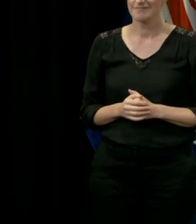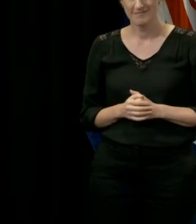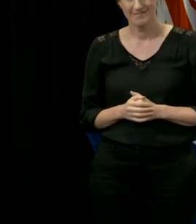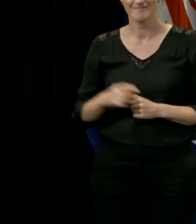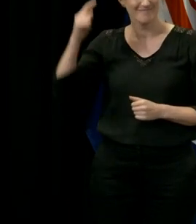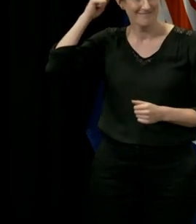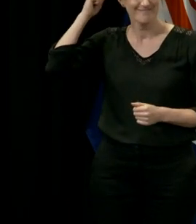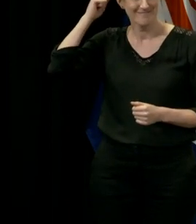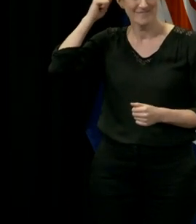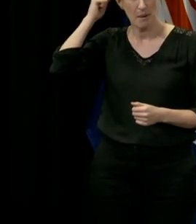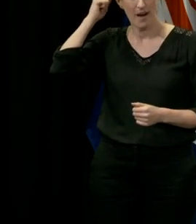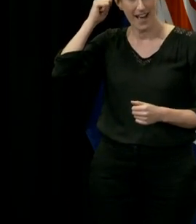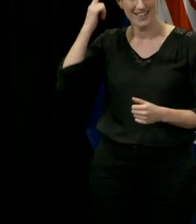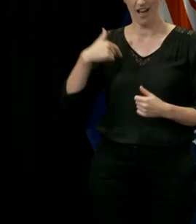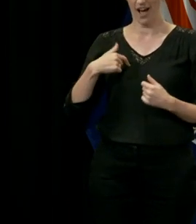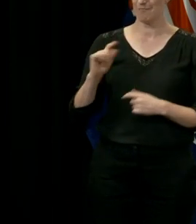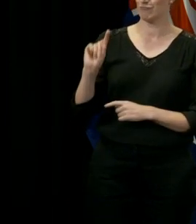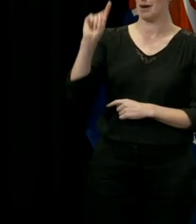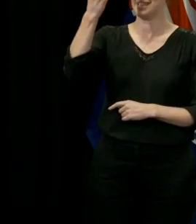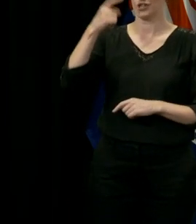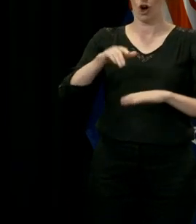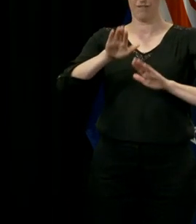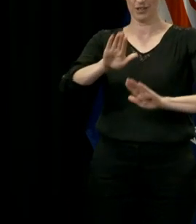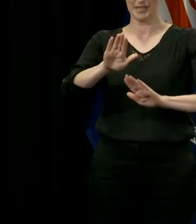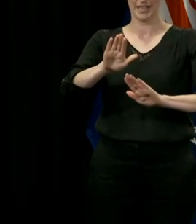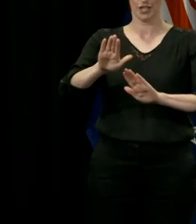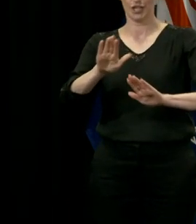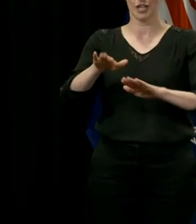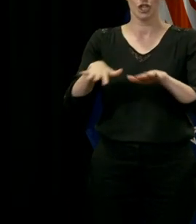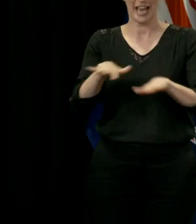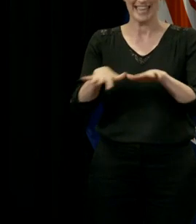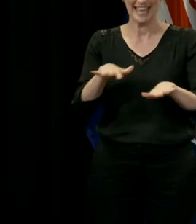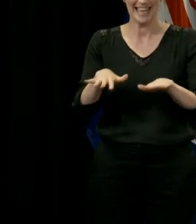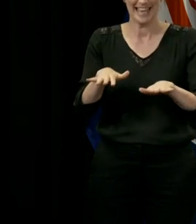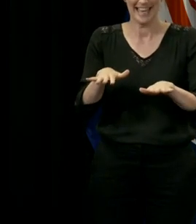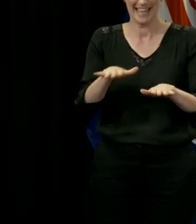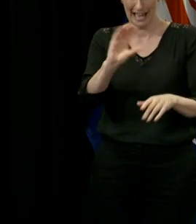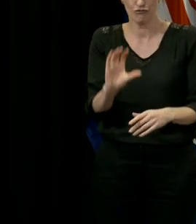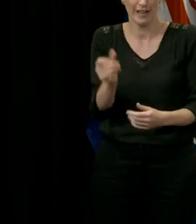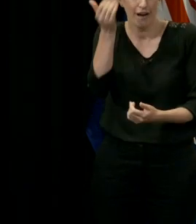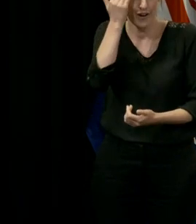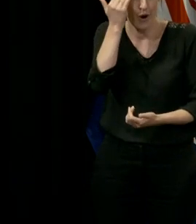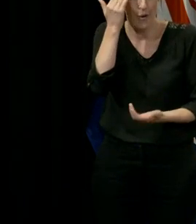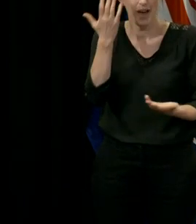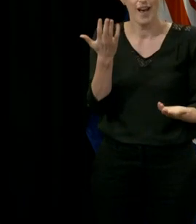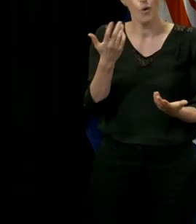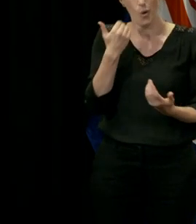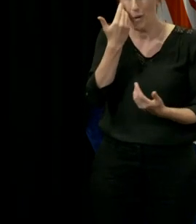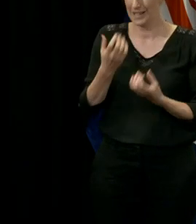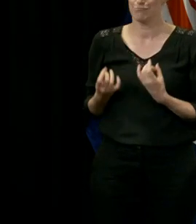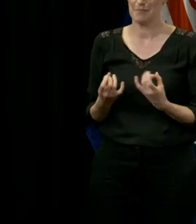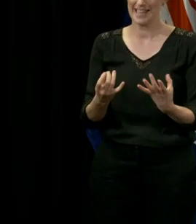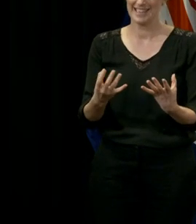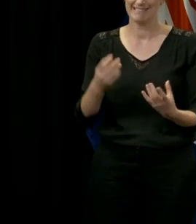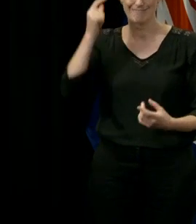constantly, as the Prime Minister of the Shaky Isles, is no matter what is going on in our lives, we must always be prepared for that. You'll be pleased to know